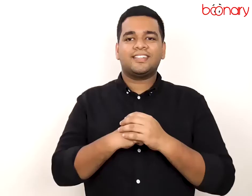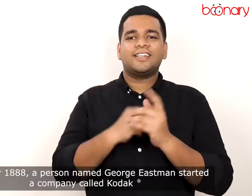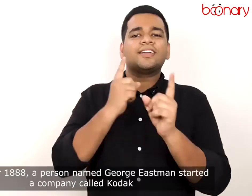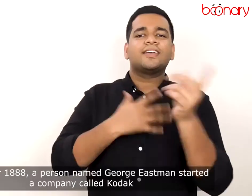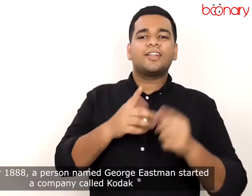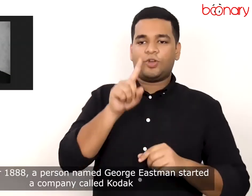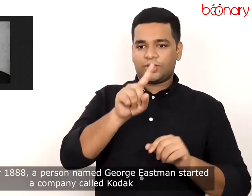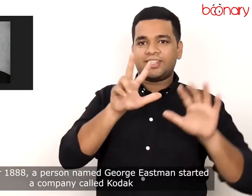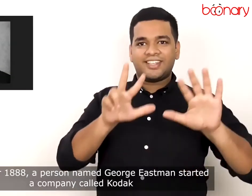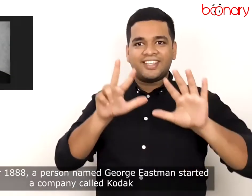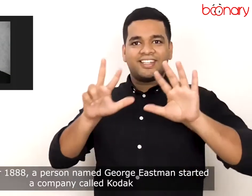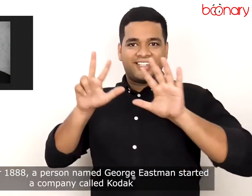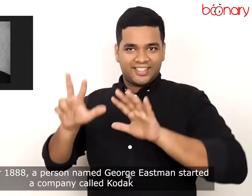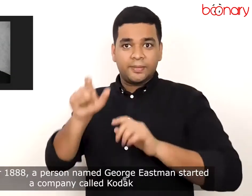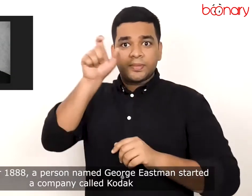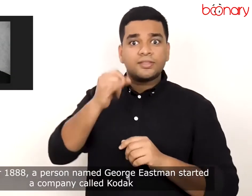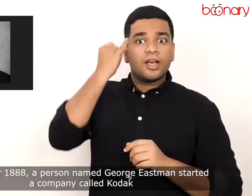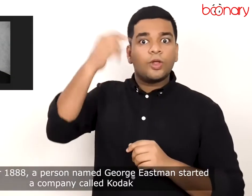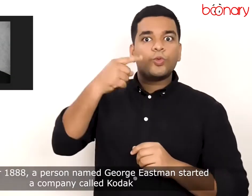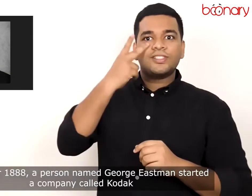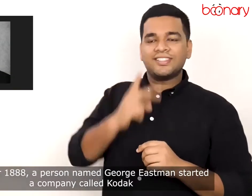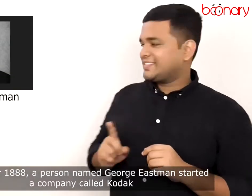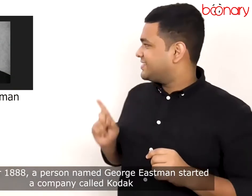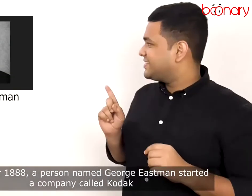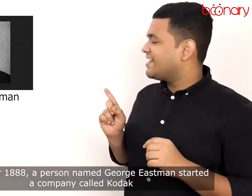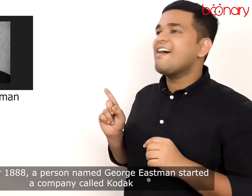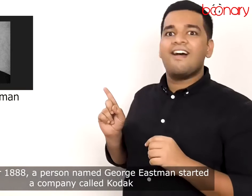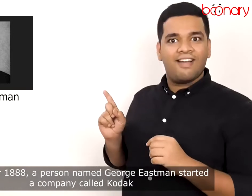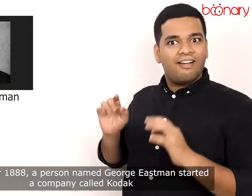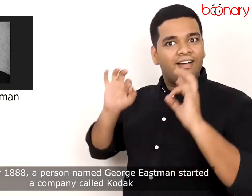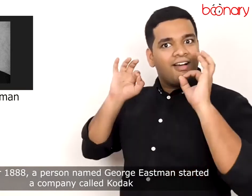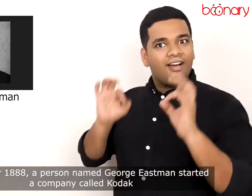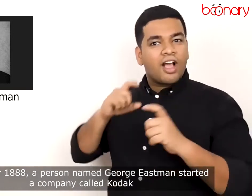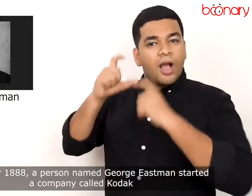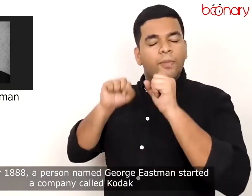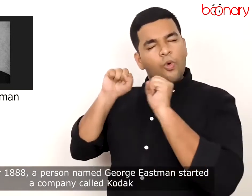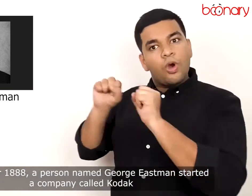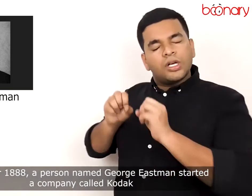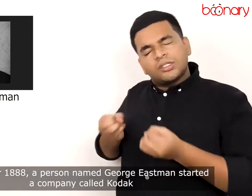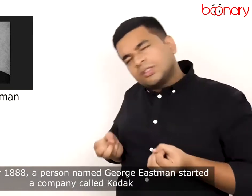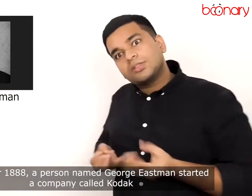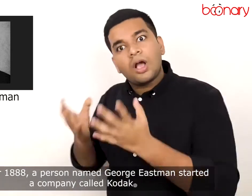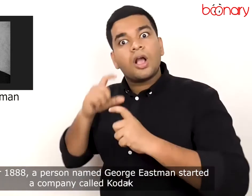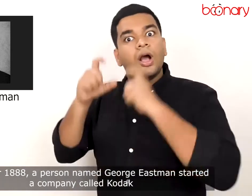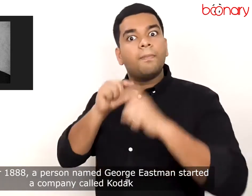In the year 1888, a person named George Eastman started a company